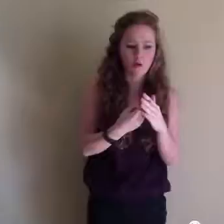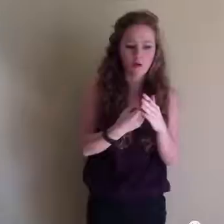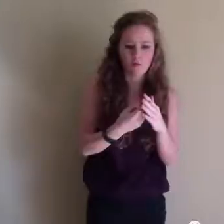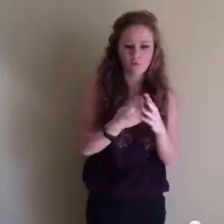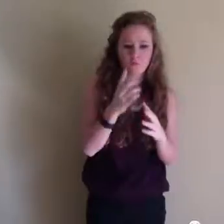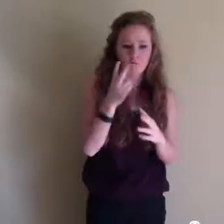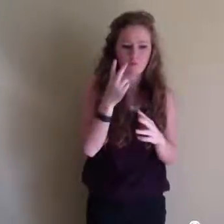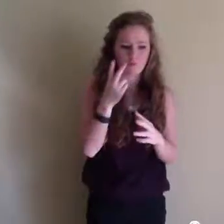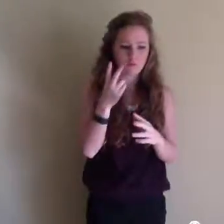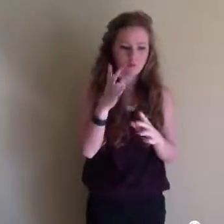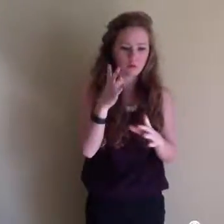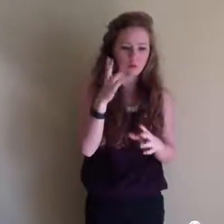England.